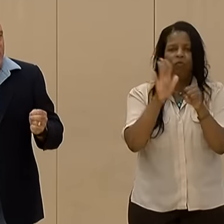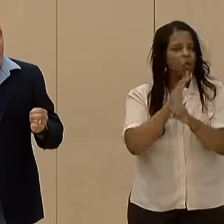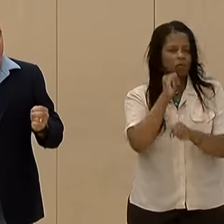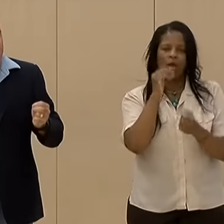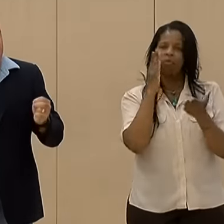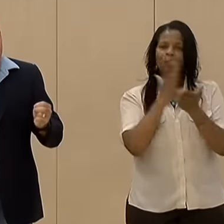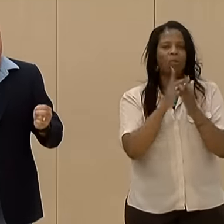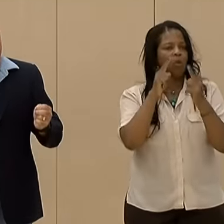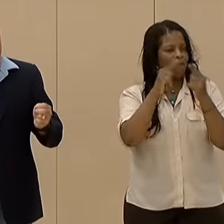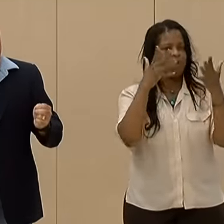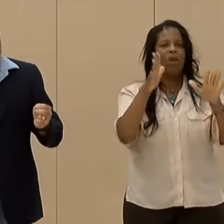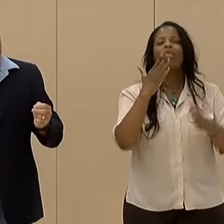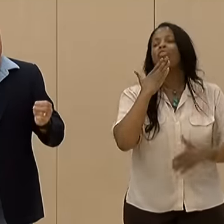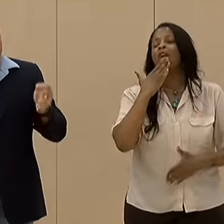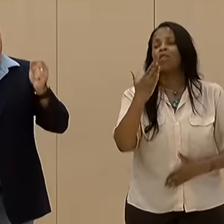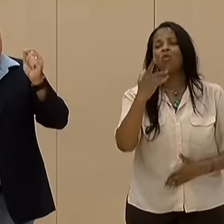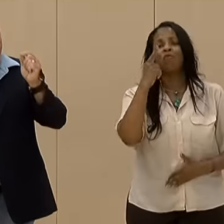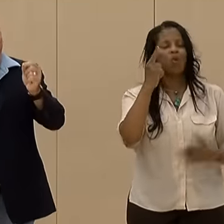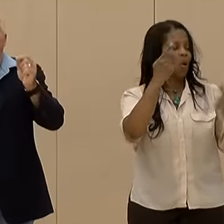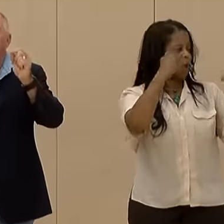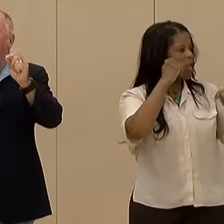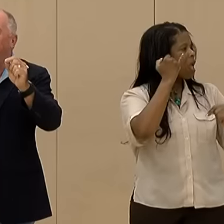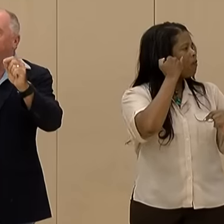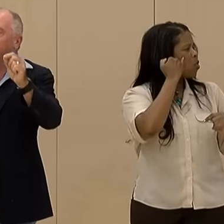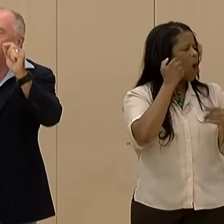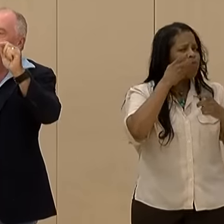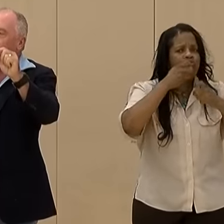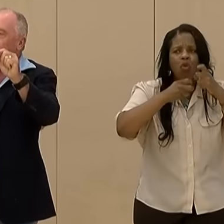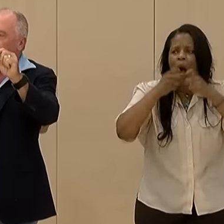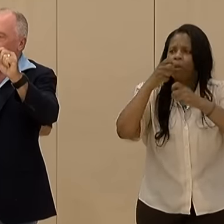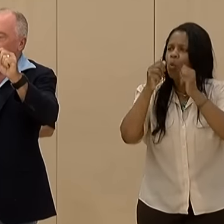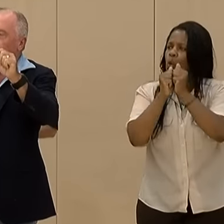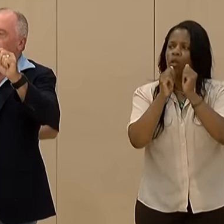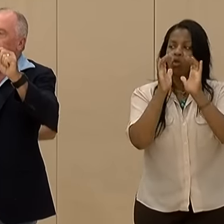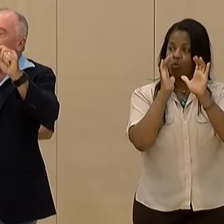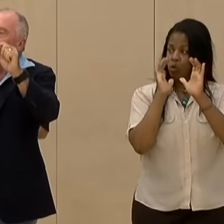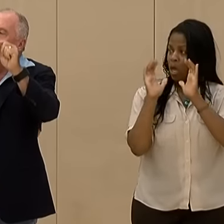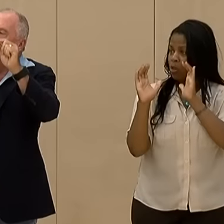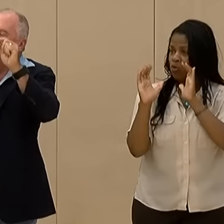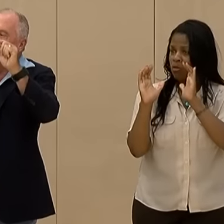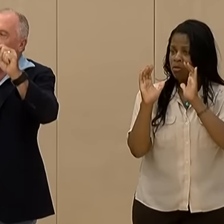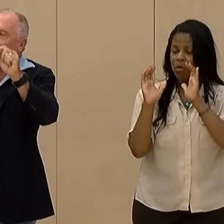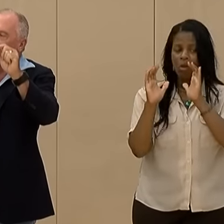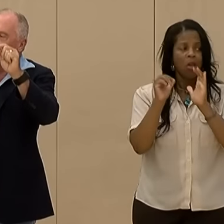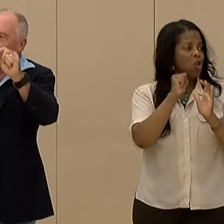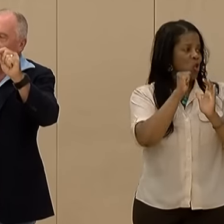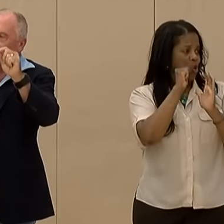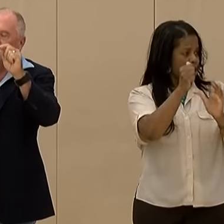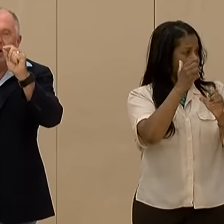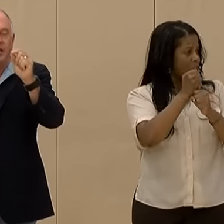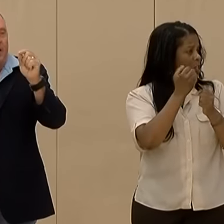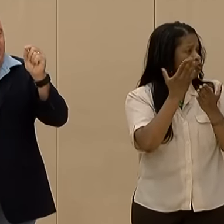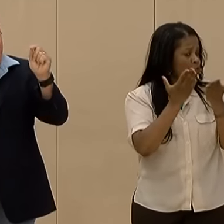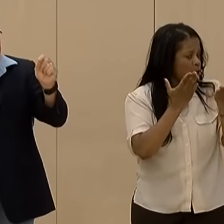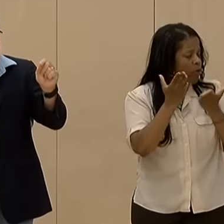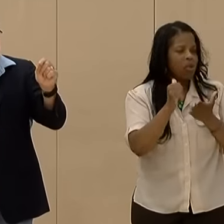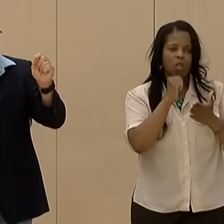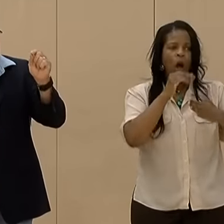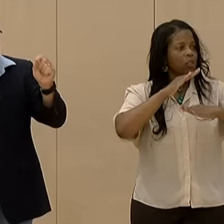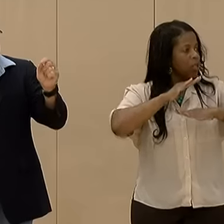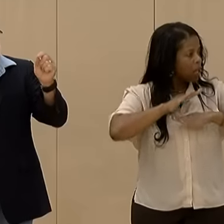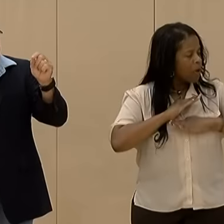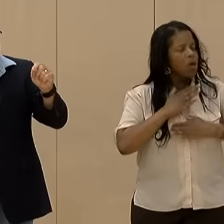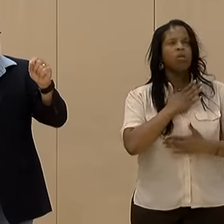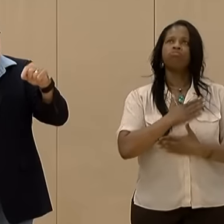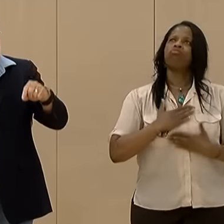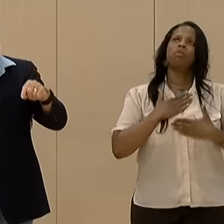till it's done. Thank you very much for being here. If you have any problems with communication and you're not getting service or you're not getting satisfaction,